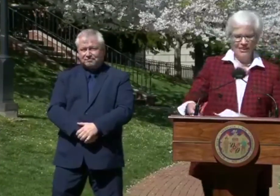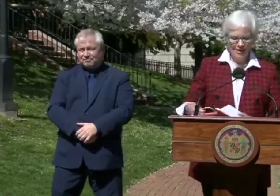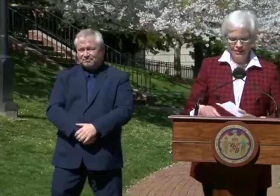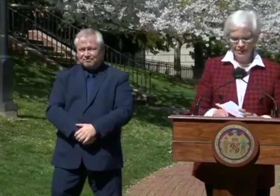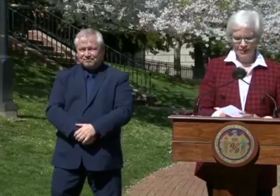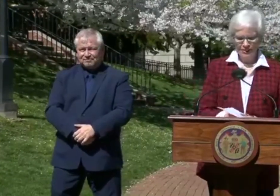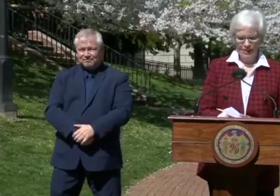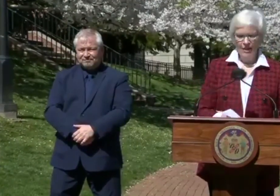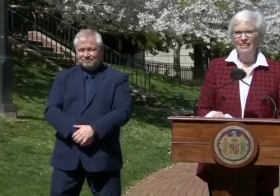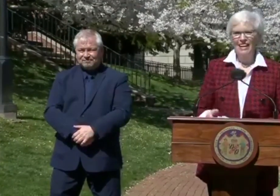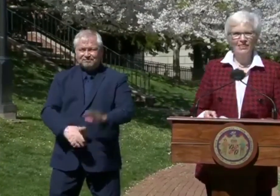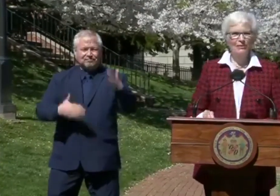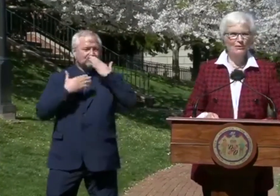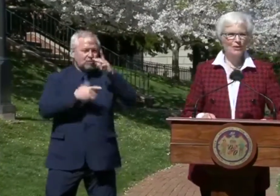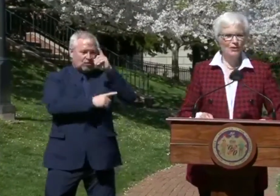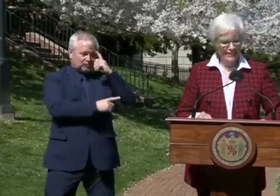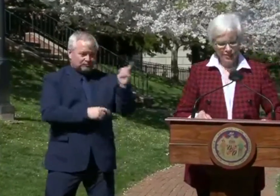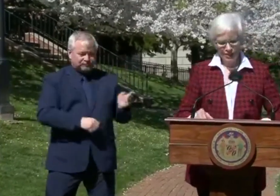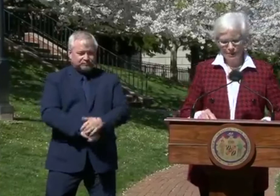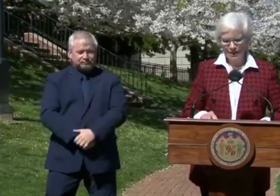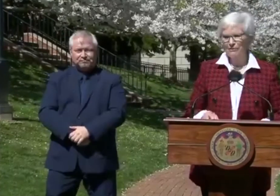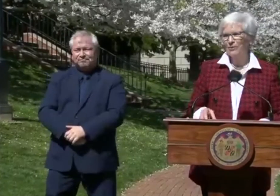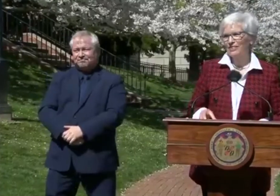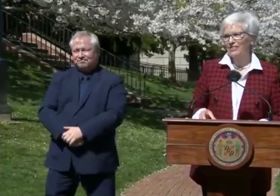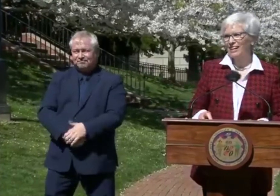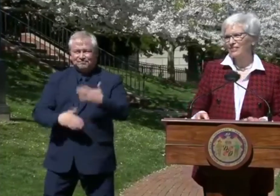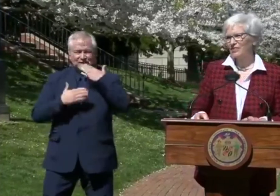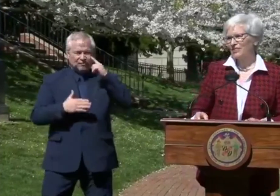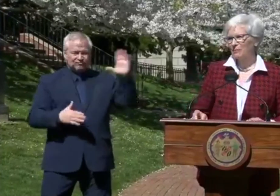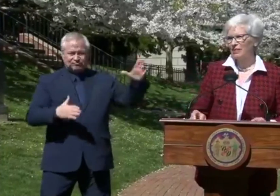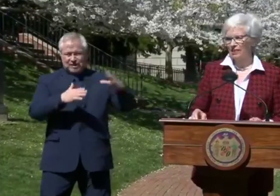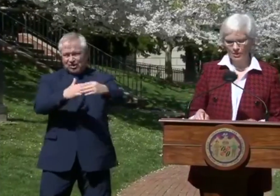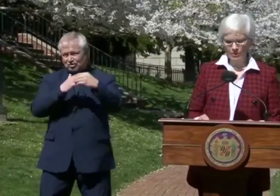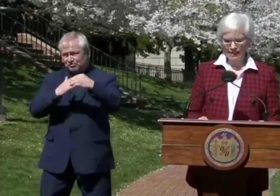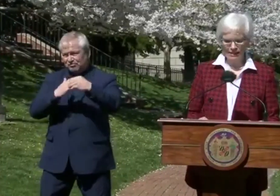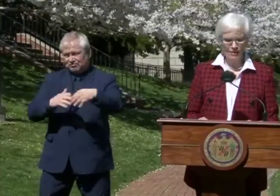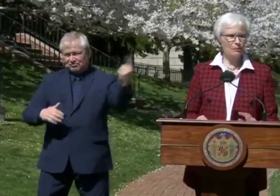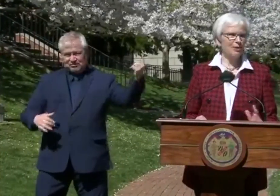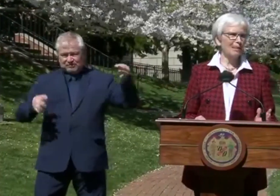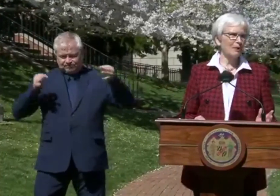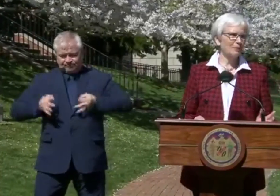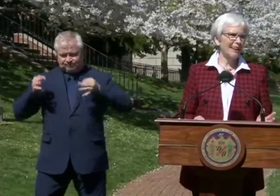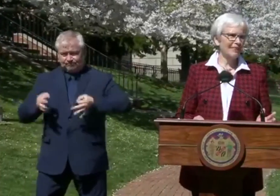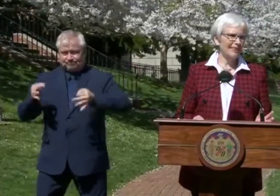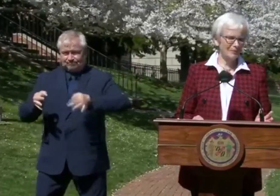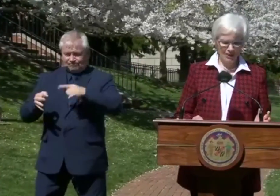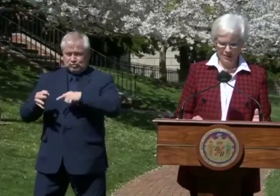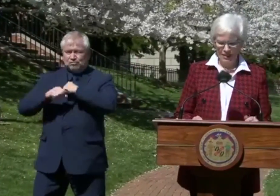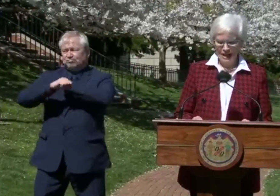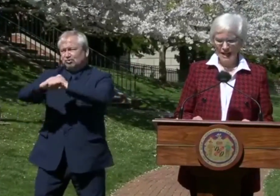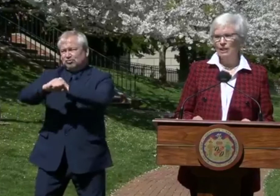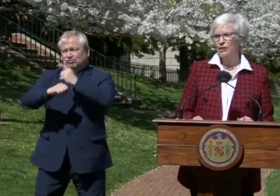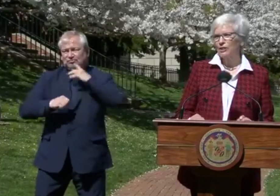Well, thank you, Governor. Thank you, Governor, for your leadership and for the decisive steps that you've taken to protect public health in